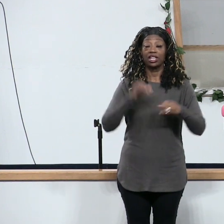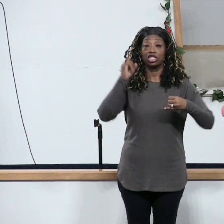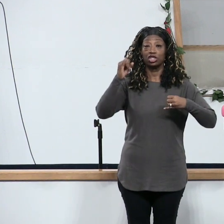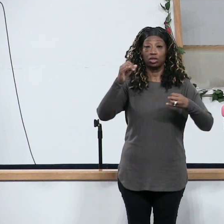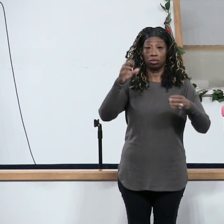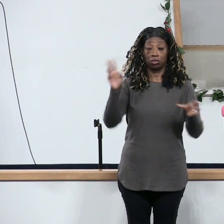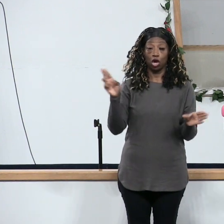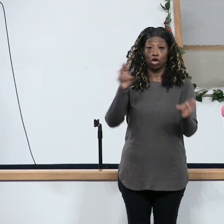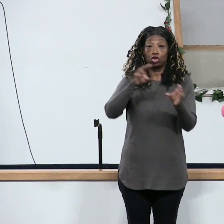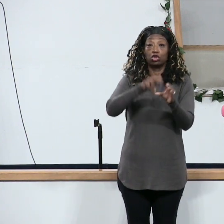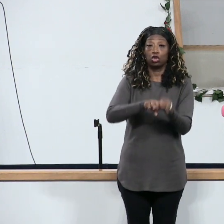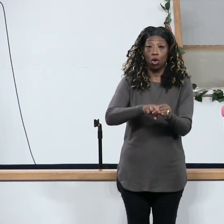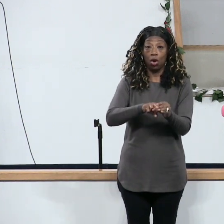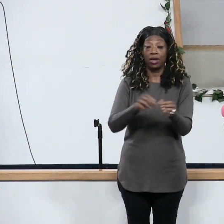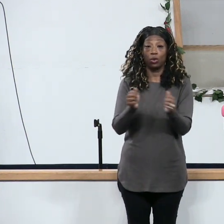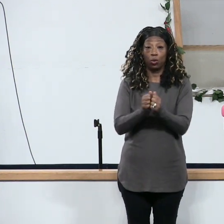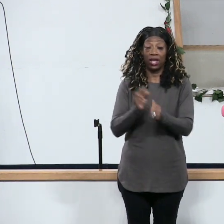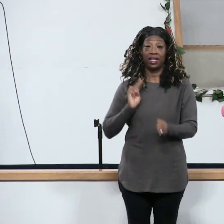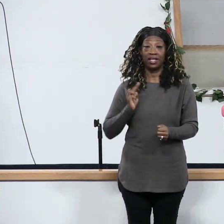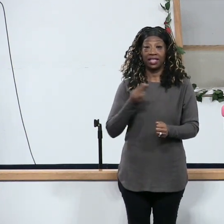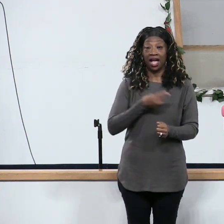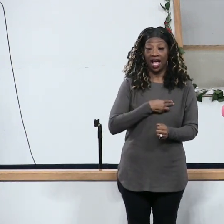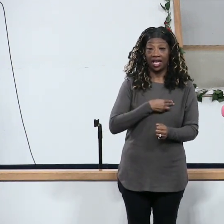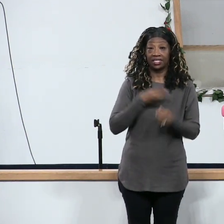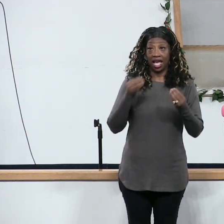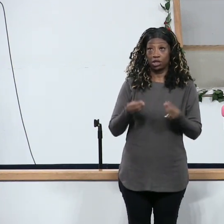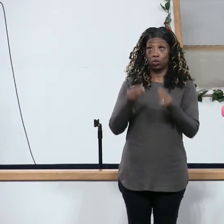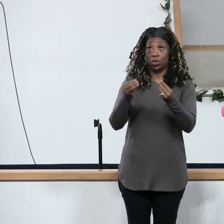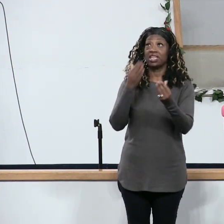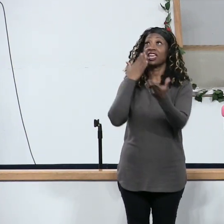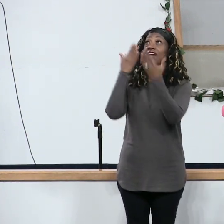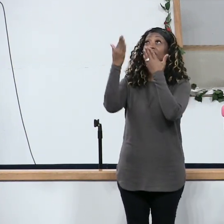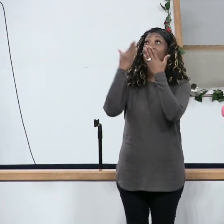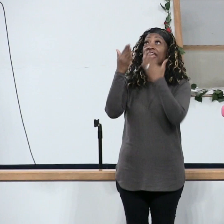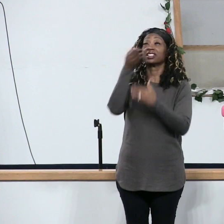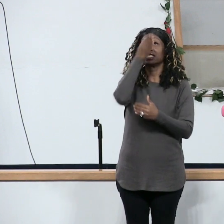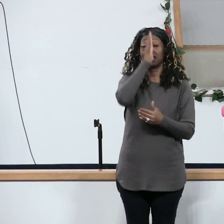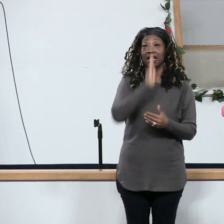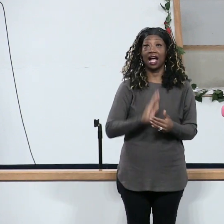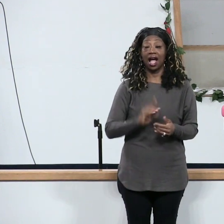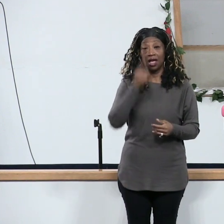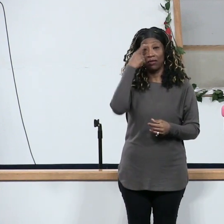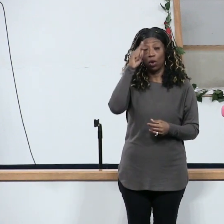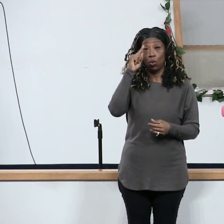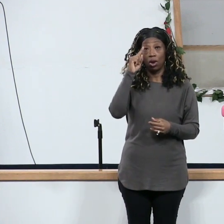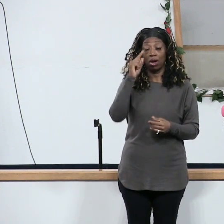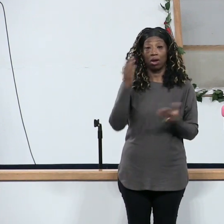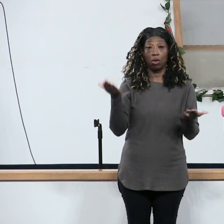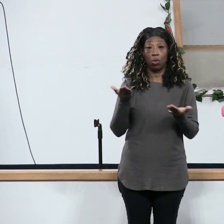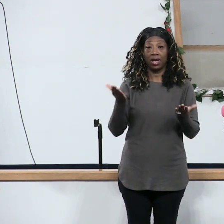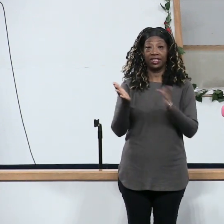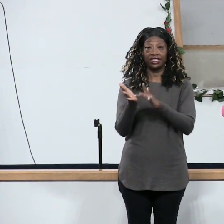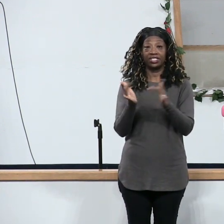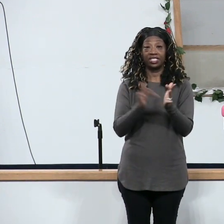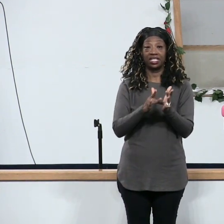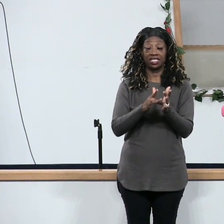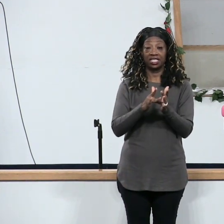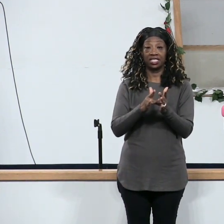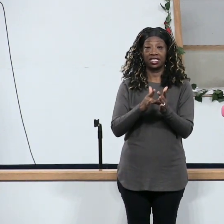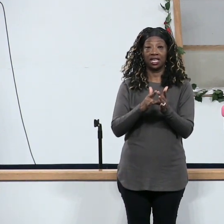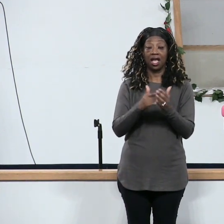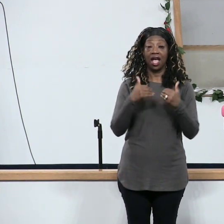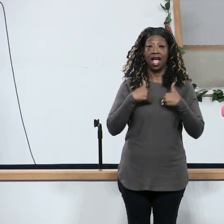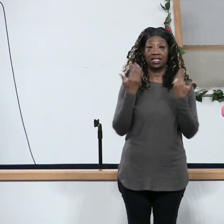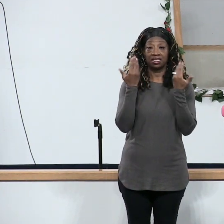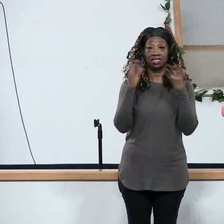Join with us as we give thanks to God for what Jesus has done on our